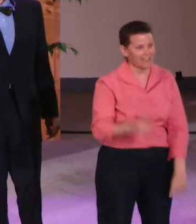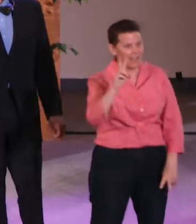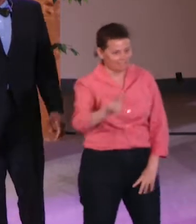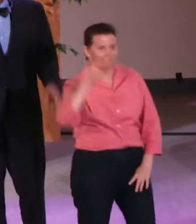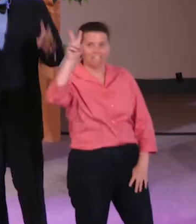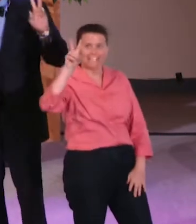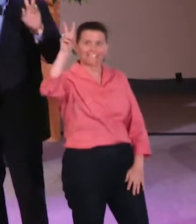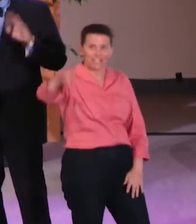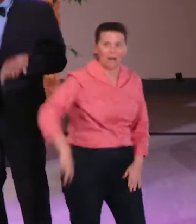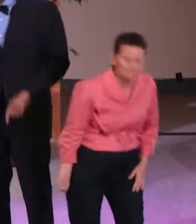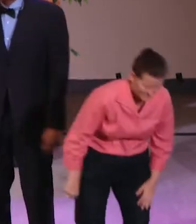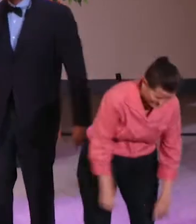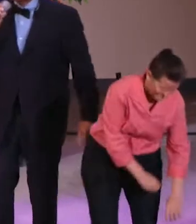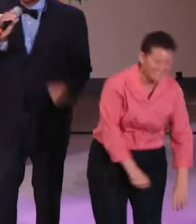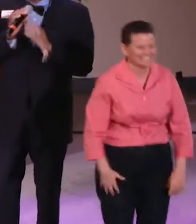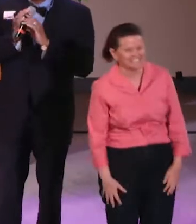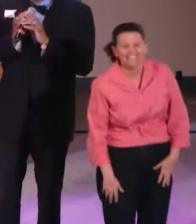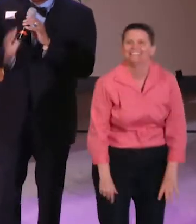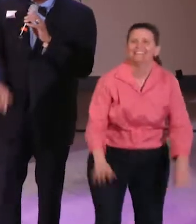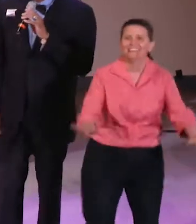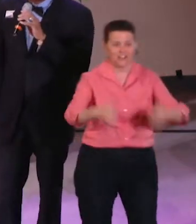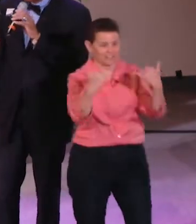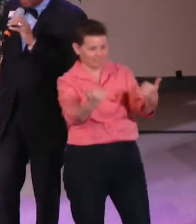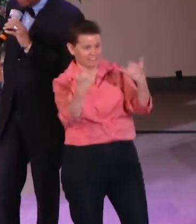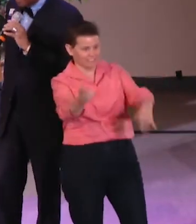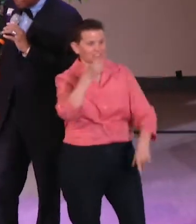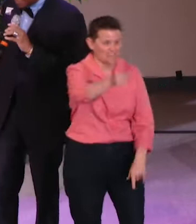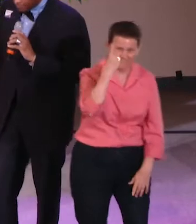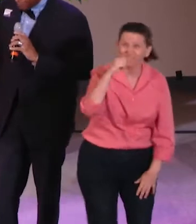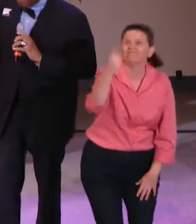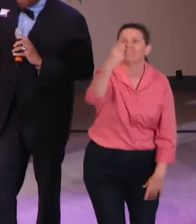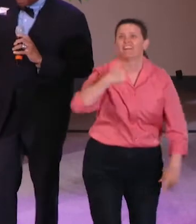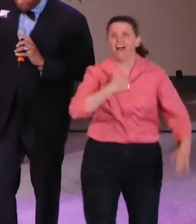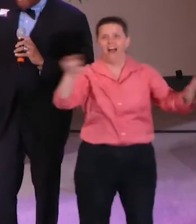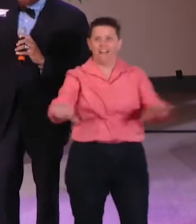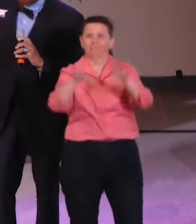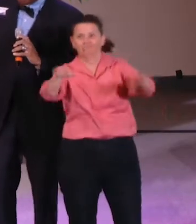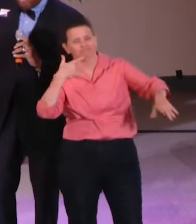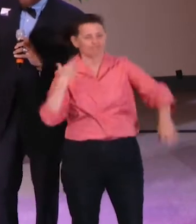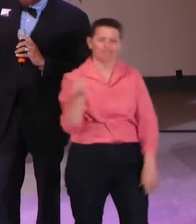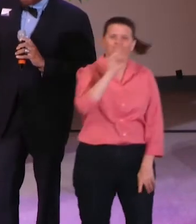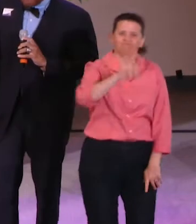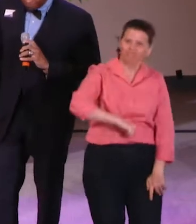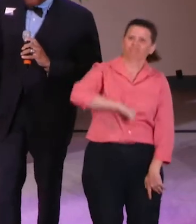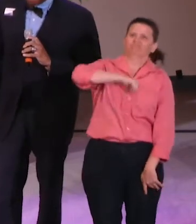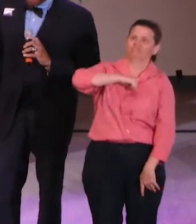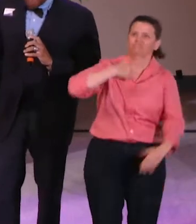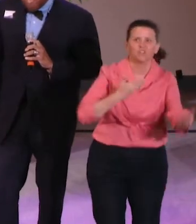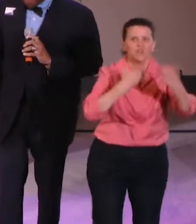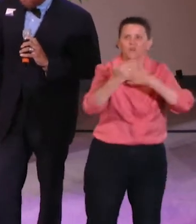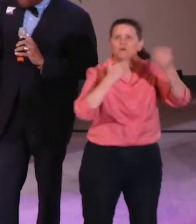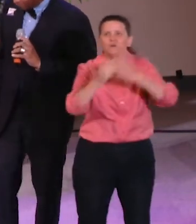Hey. I got that. Jesus. Now you understand why I keep my head held high, even on the worst of